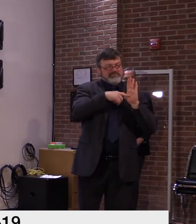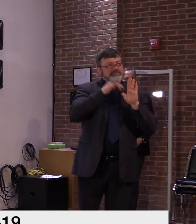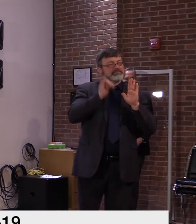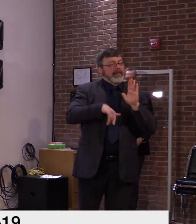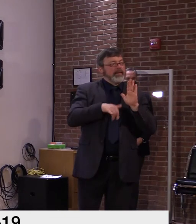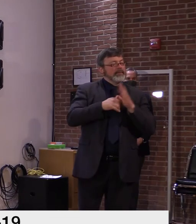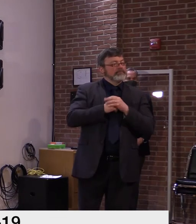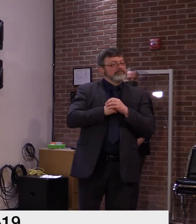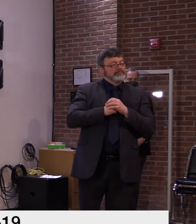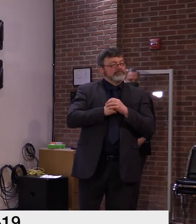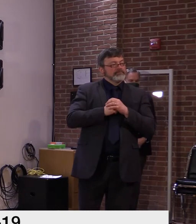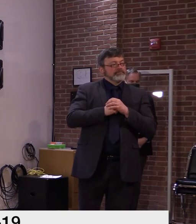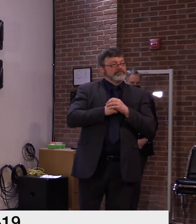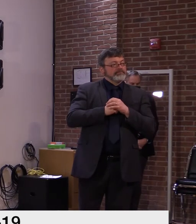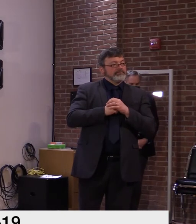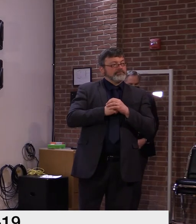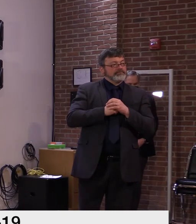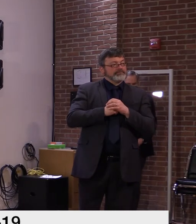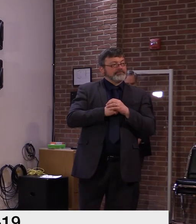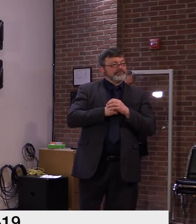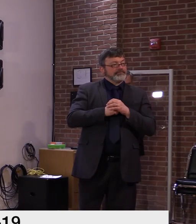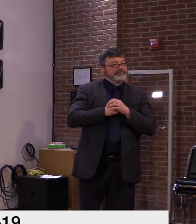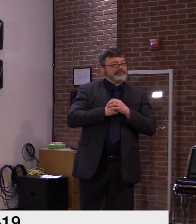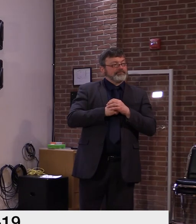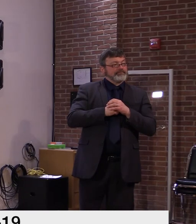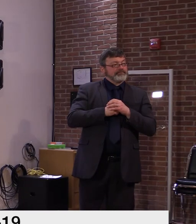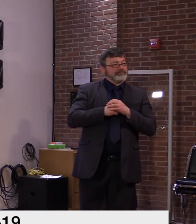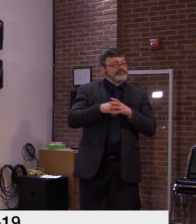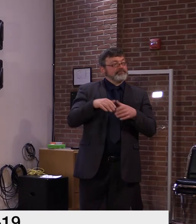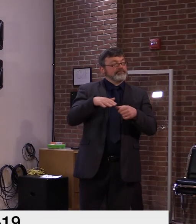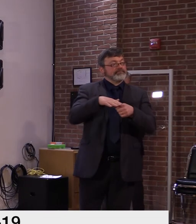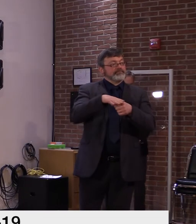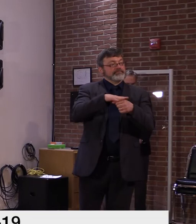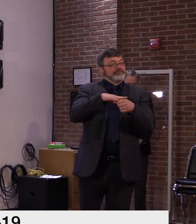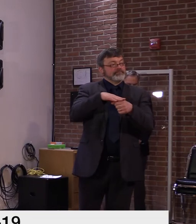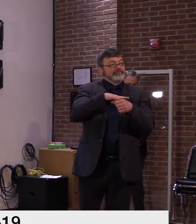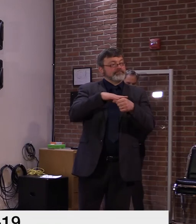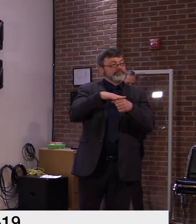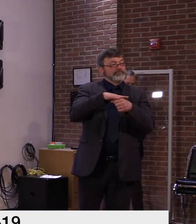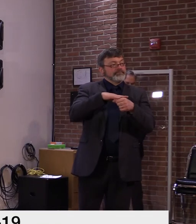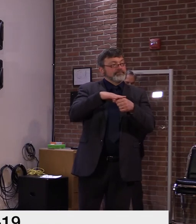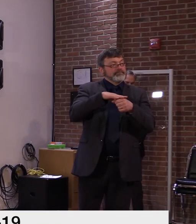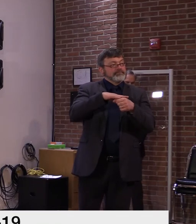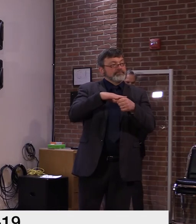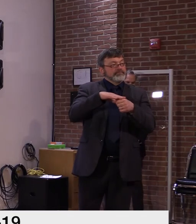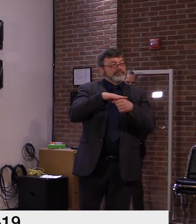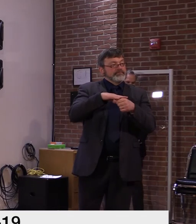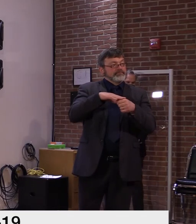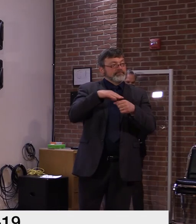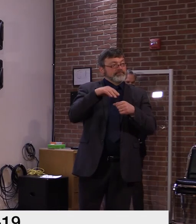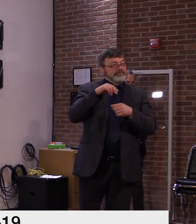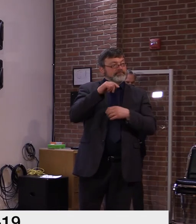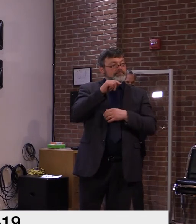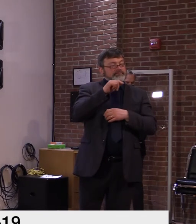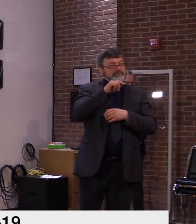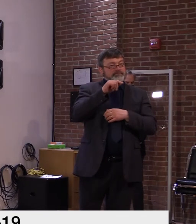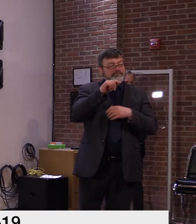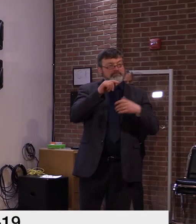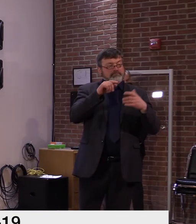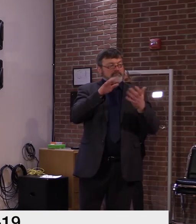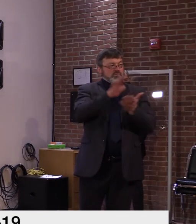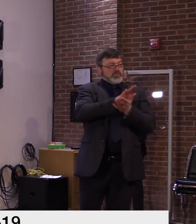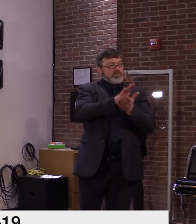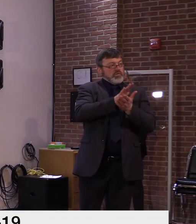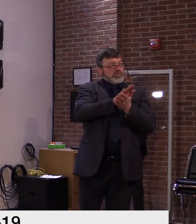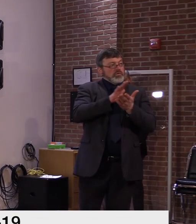students back is distancing recommendations, which I believe currently call for 6 feet between students of this age. Does the administration plan